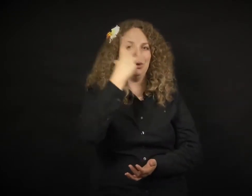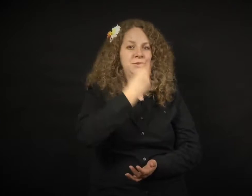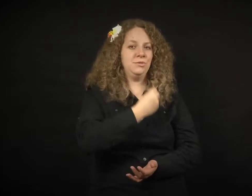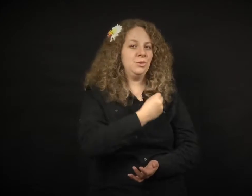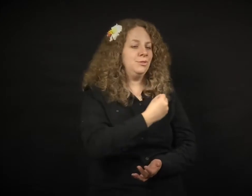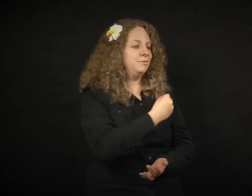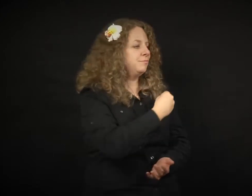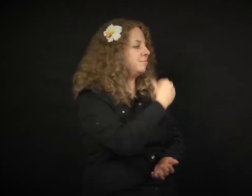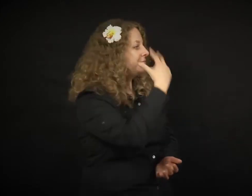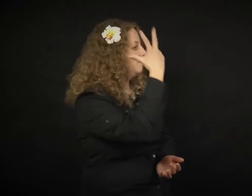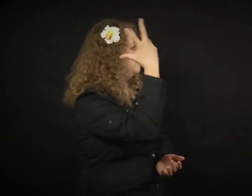beautiful,